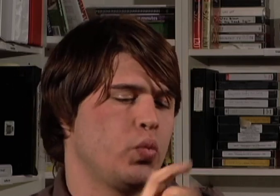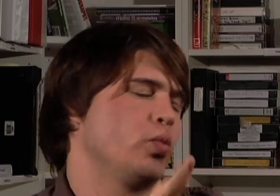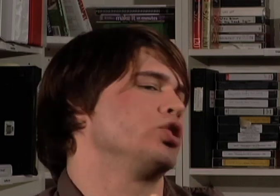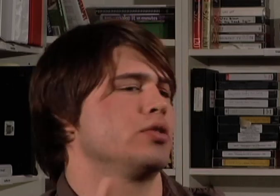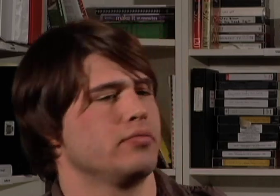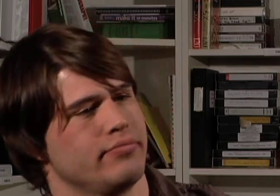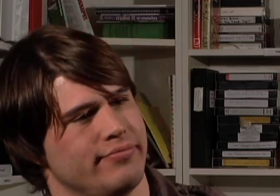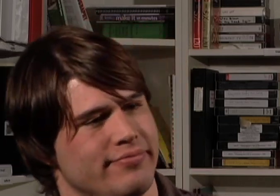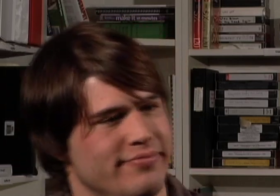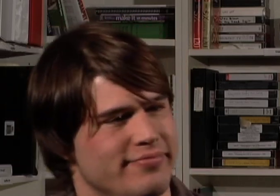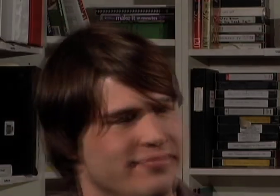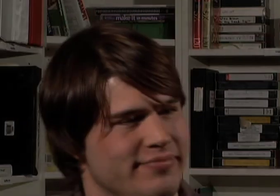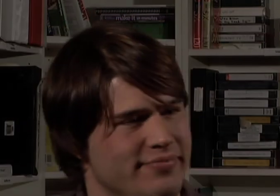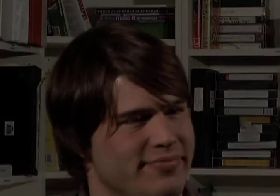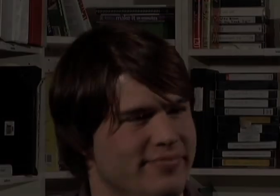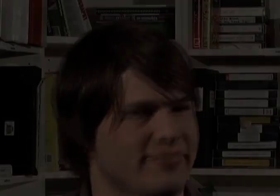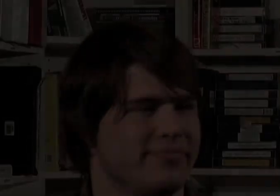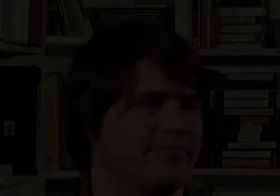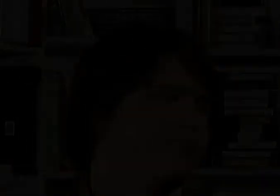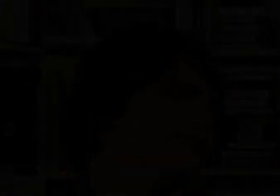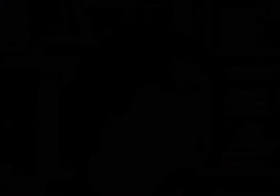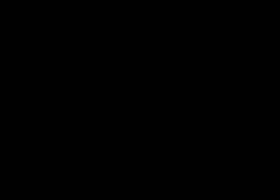it as soon as I can before I will regret it.